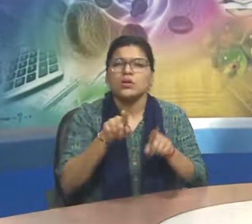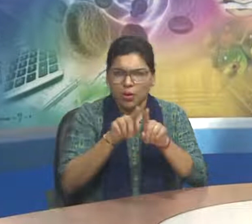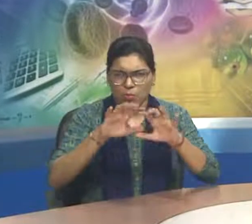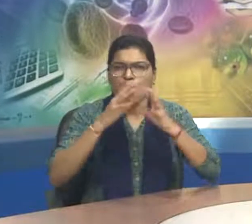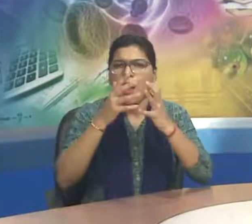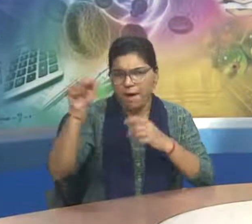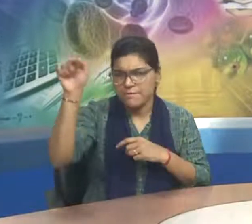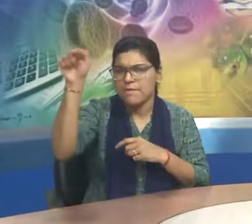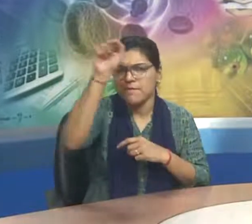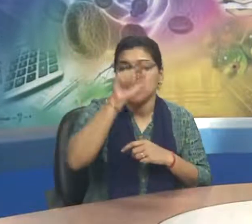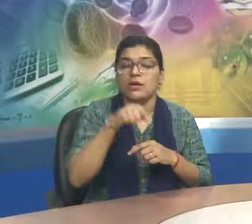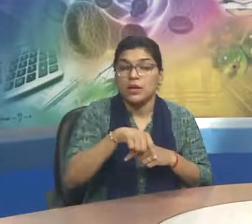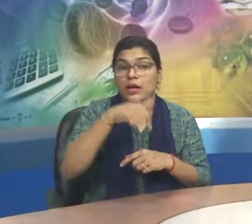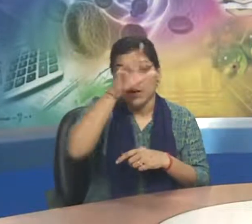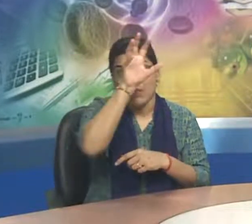in our country.